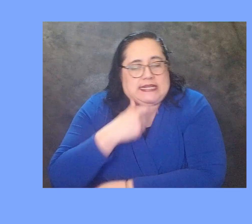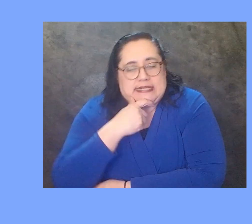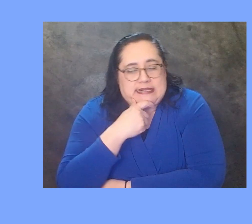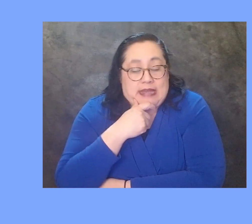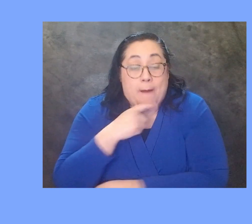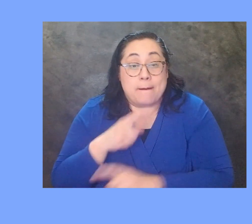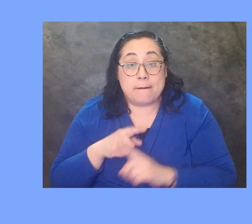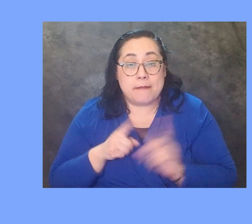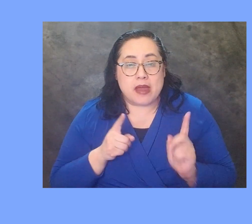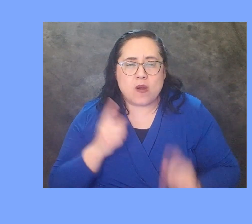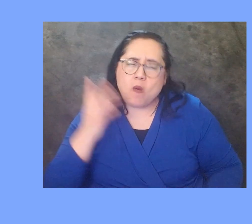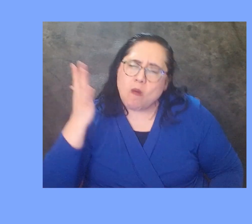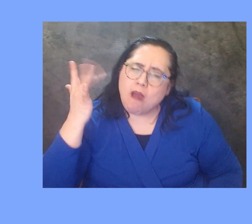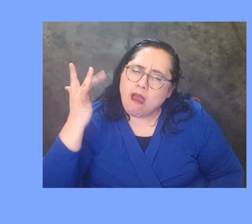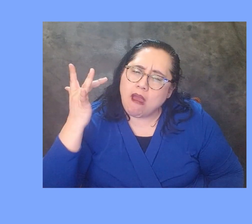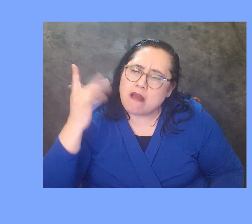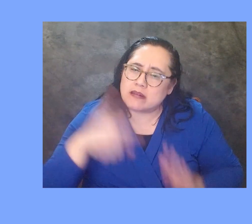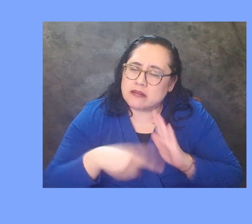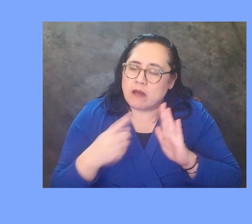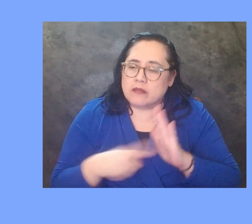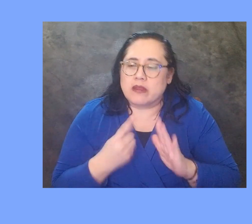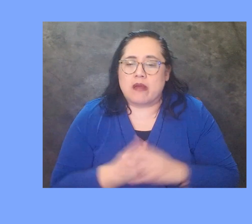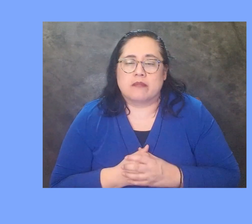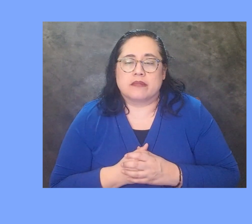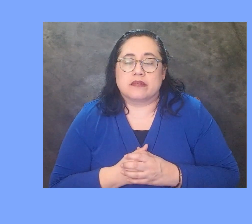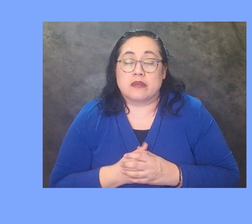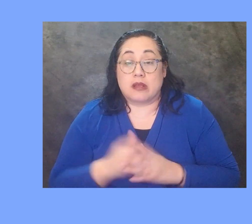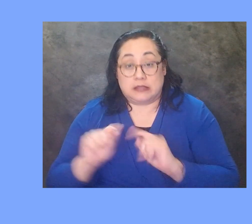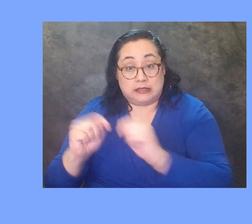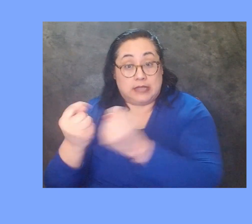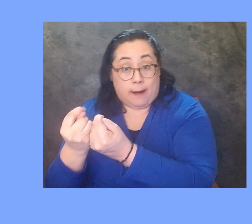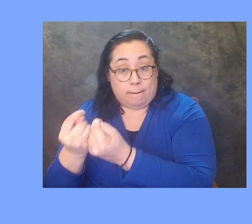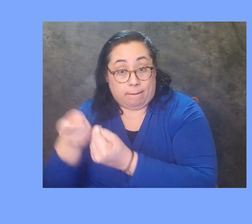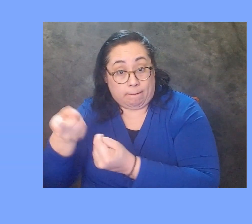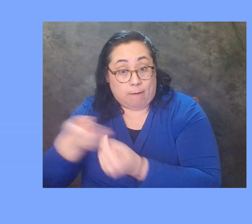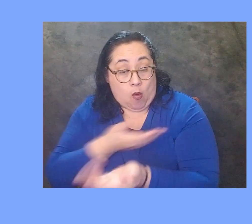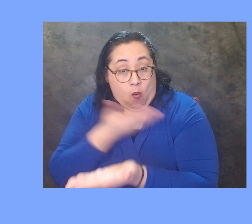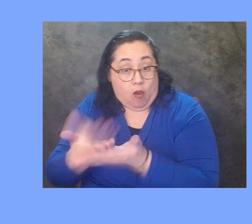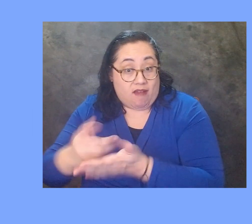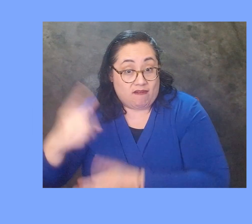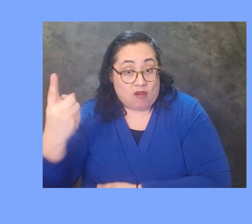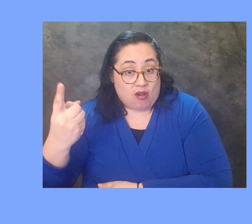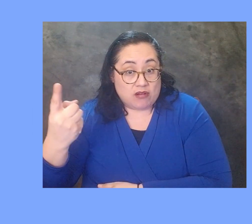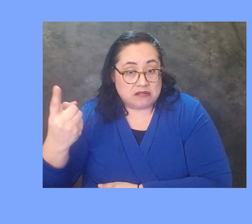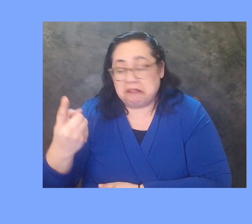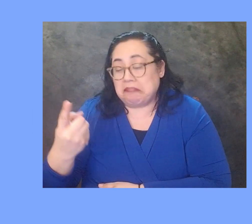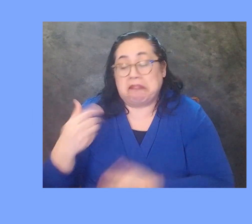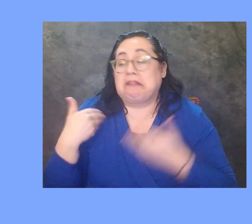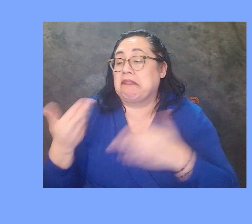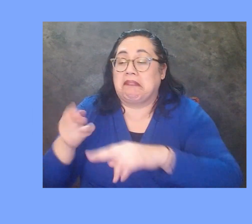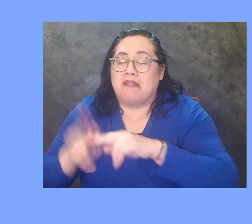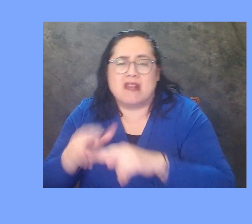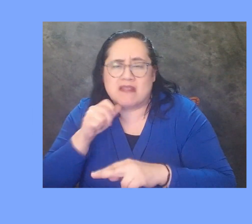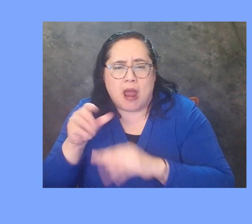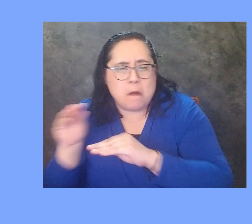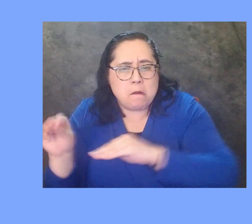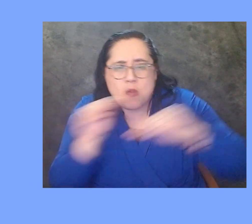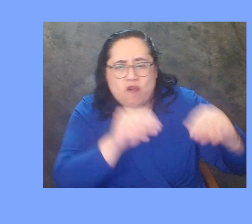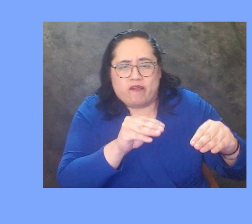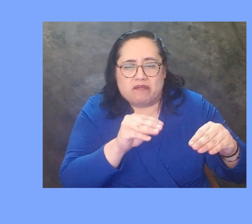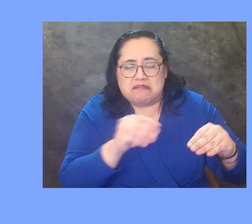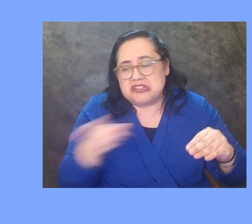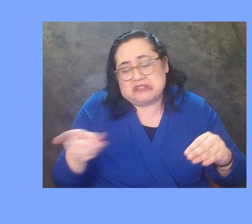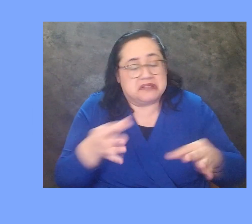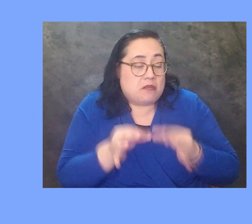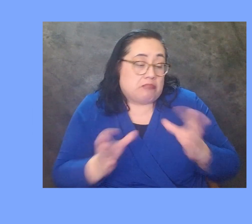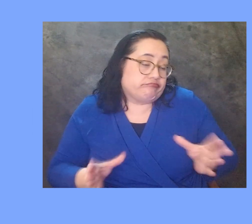not exactly right. But why is it sometimes that the team has already arrived before me and has gone